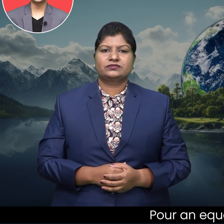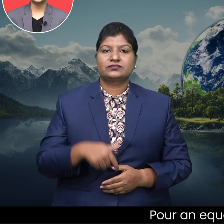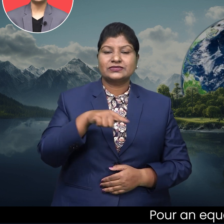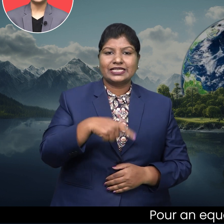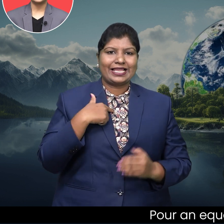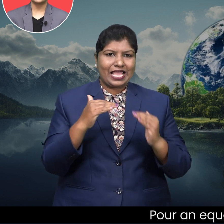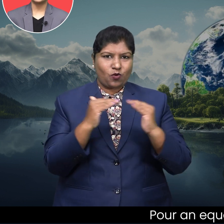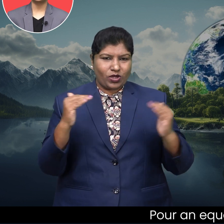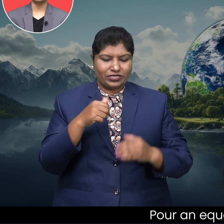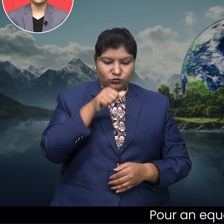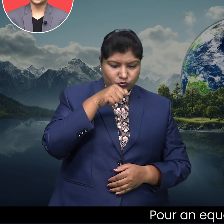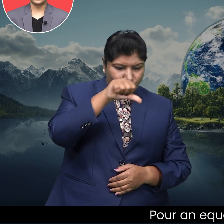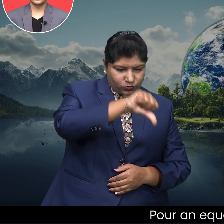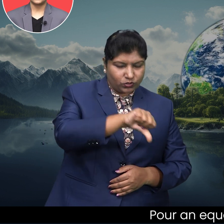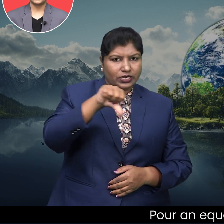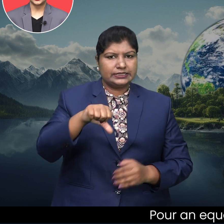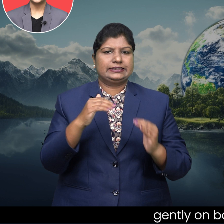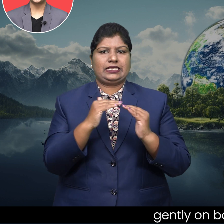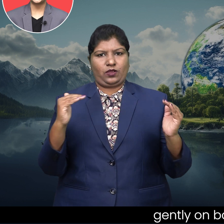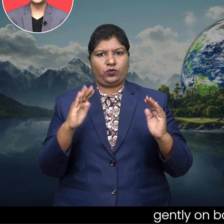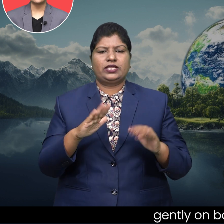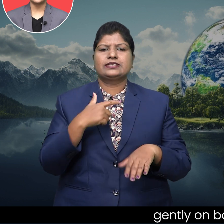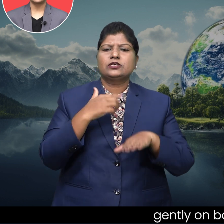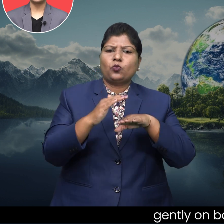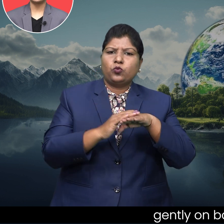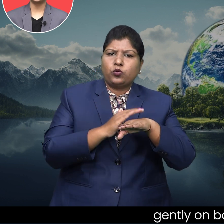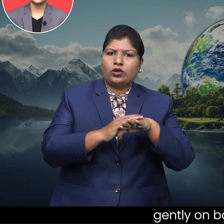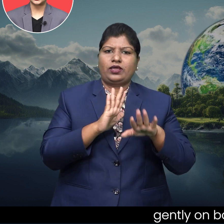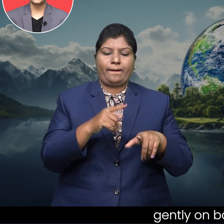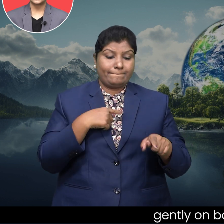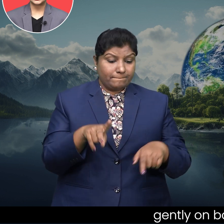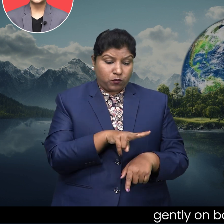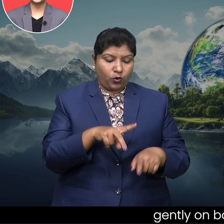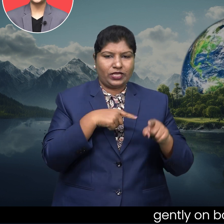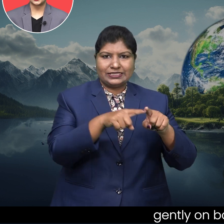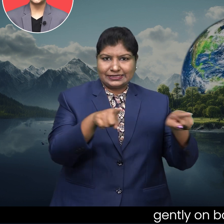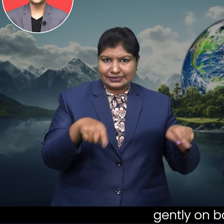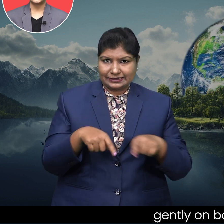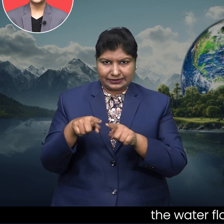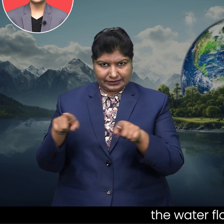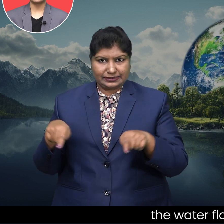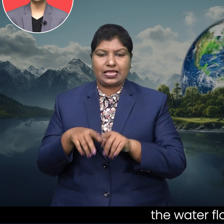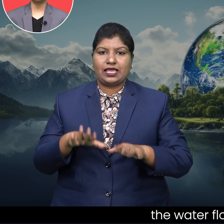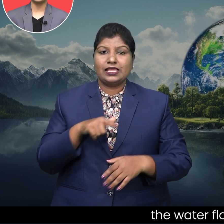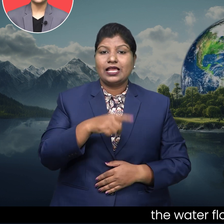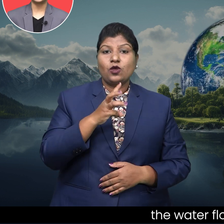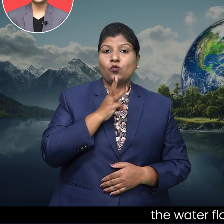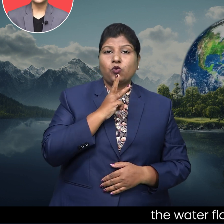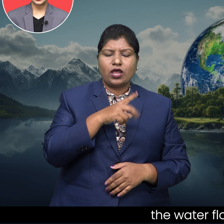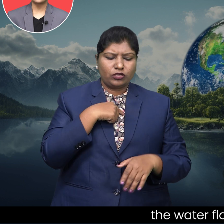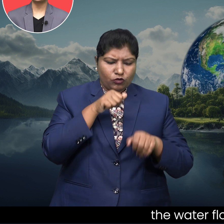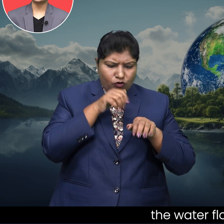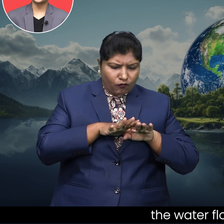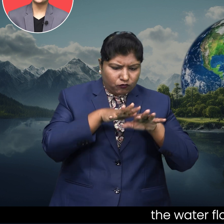Pour an equal amount of water gently on both trays such that the water